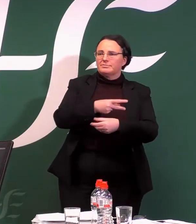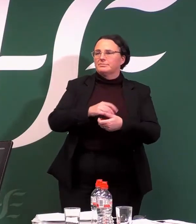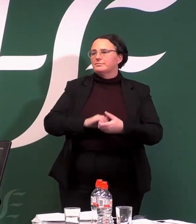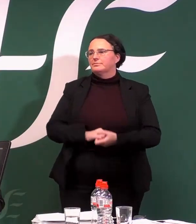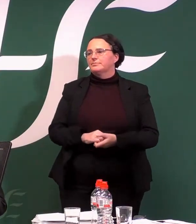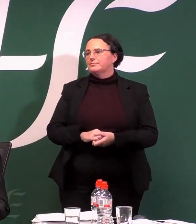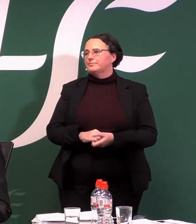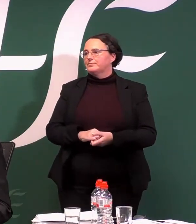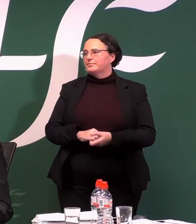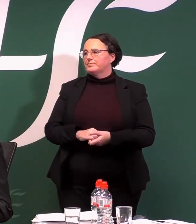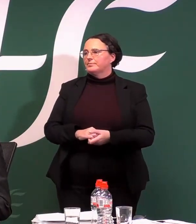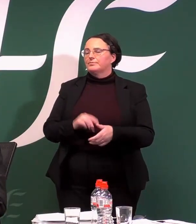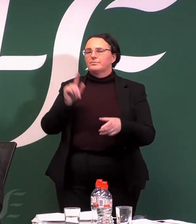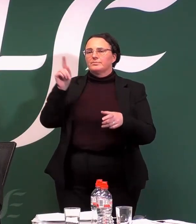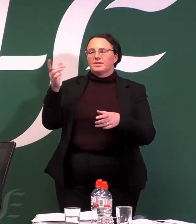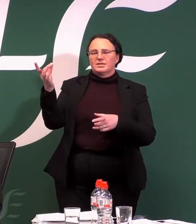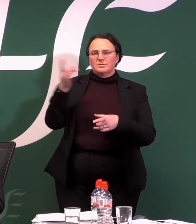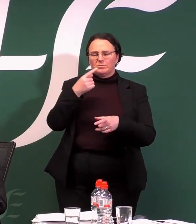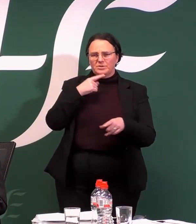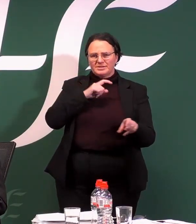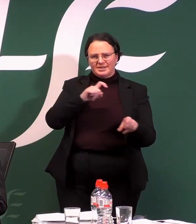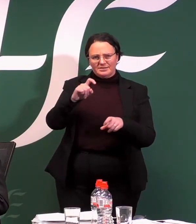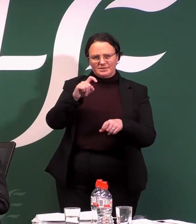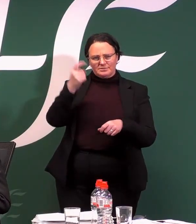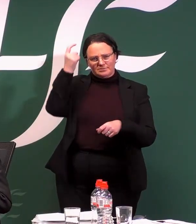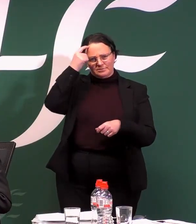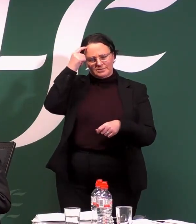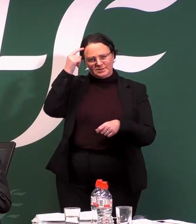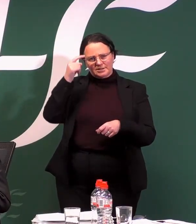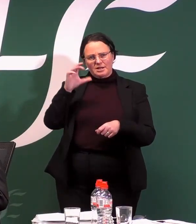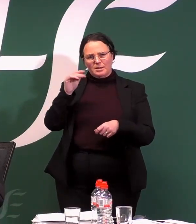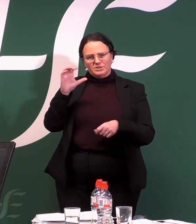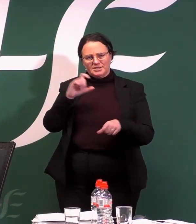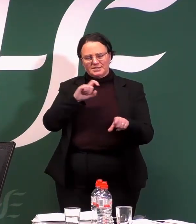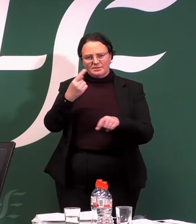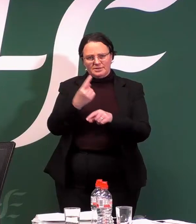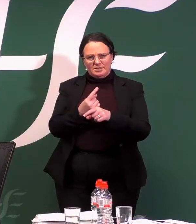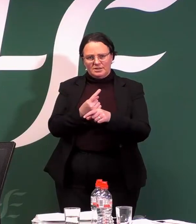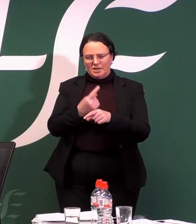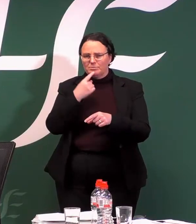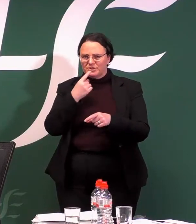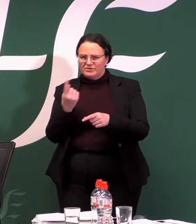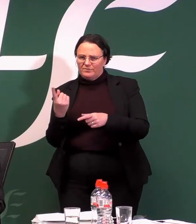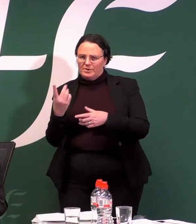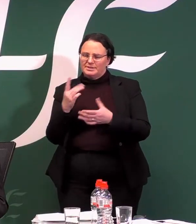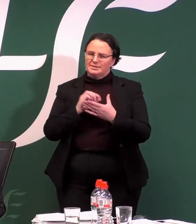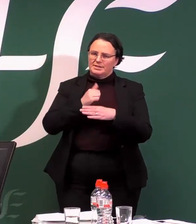I mean, would that logic not still apply now? And obviously contact tracing has been reinstated.